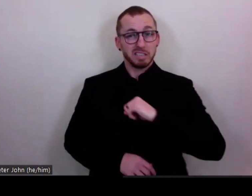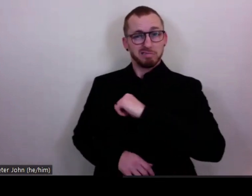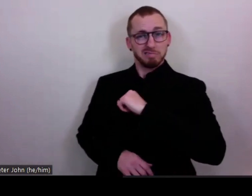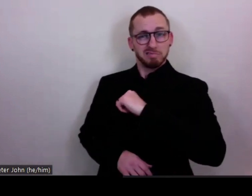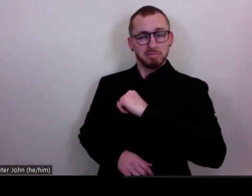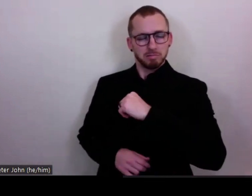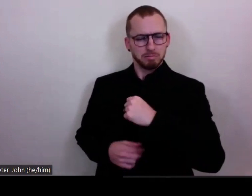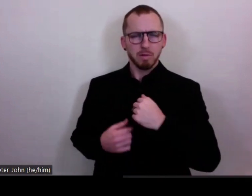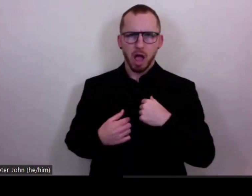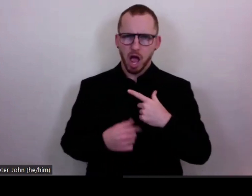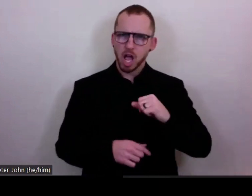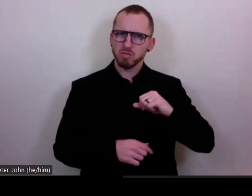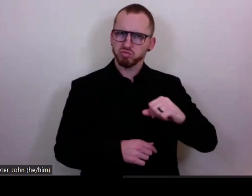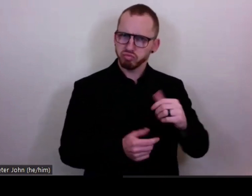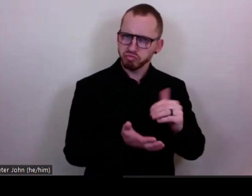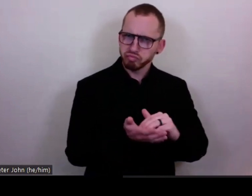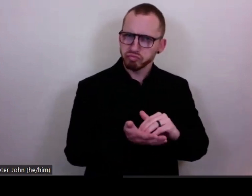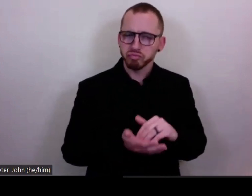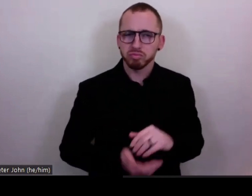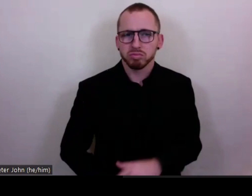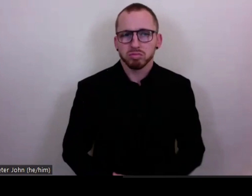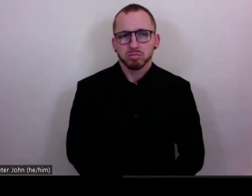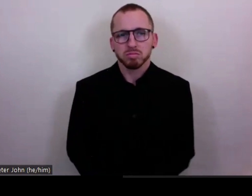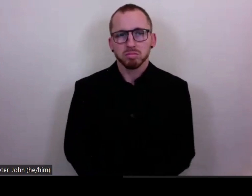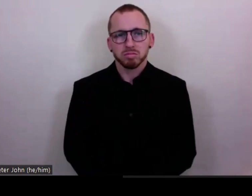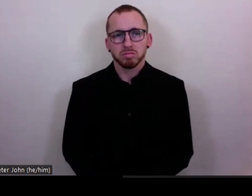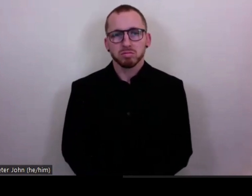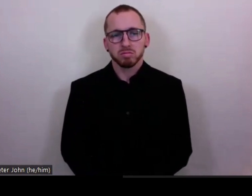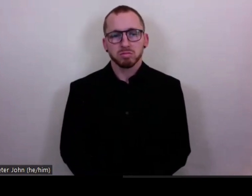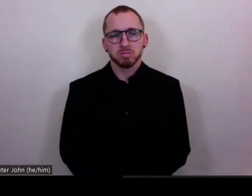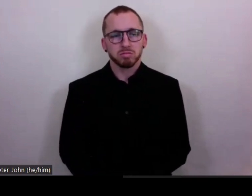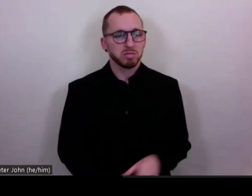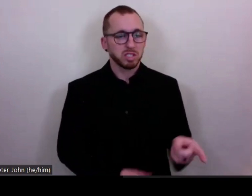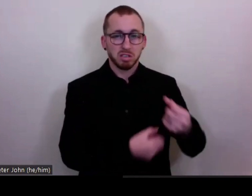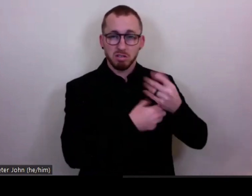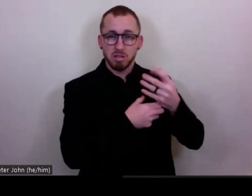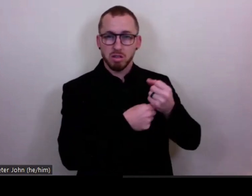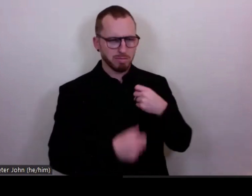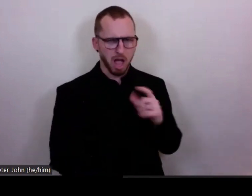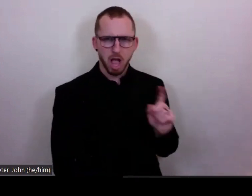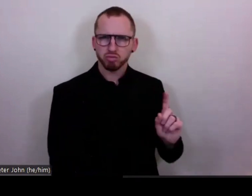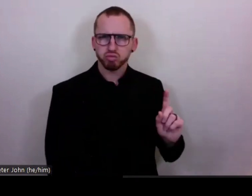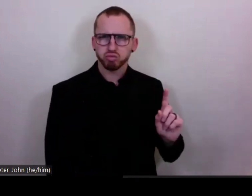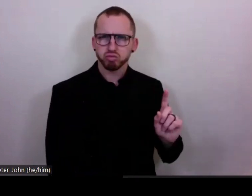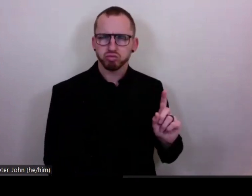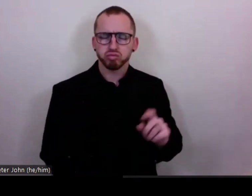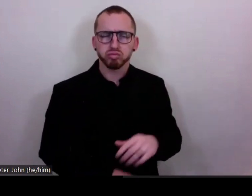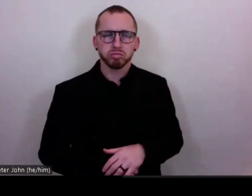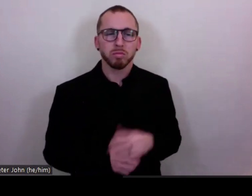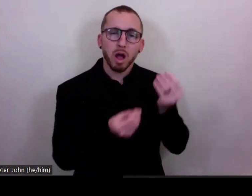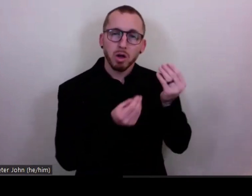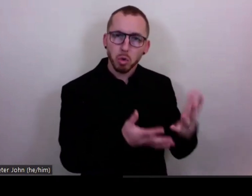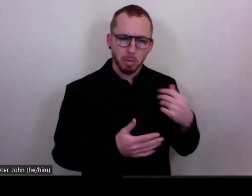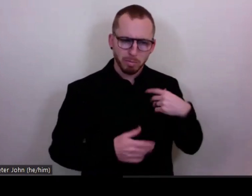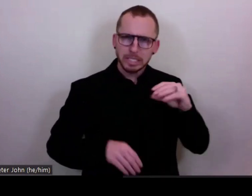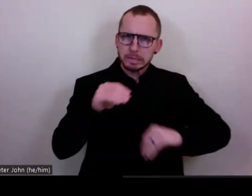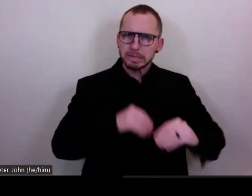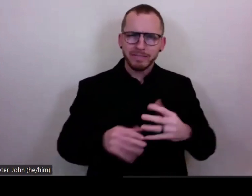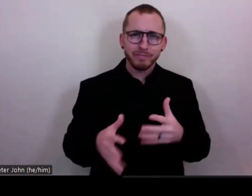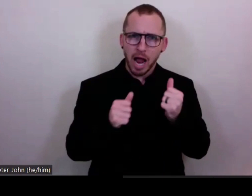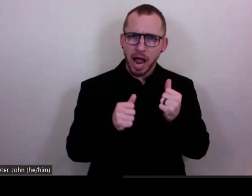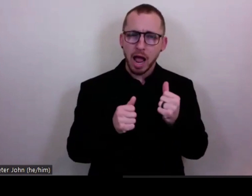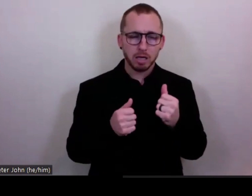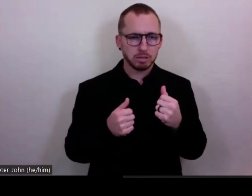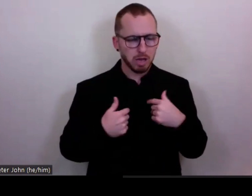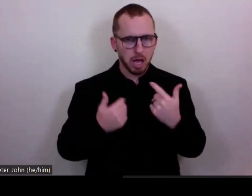I pushed back. I didn't take it. I said, I'm working as fast as I can. I'm breaking out a sweat. I'm